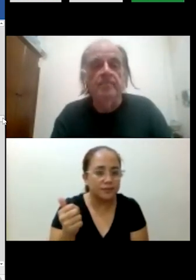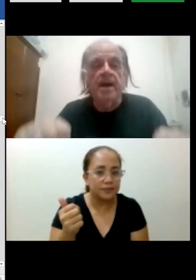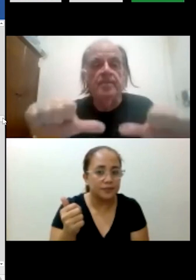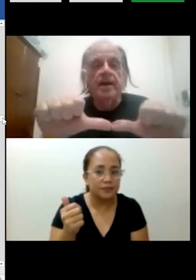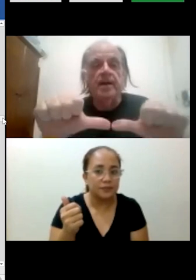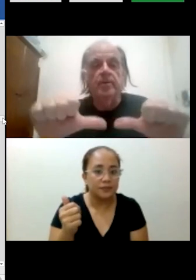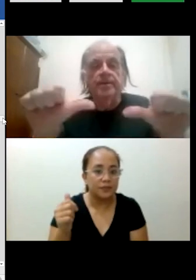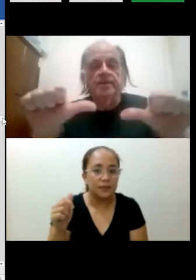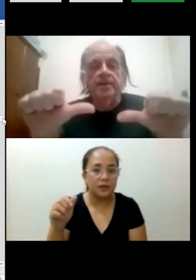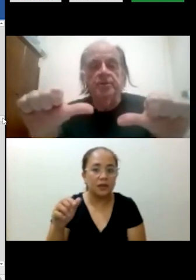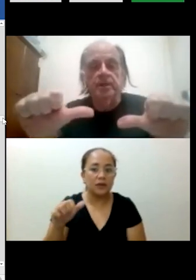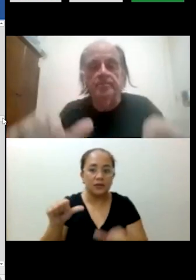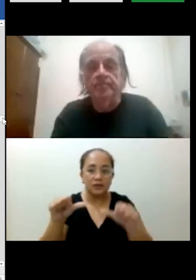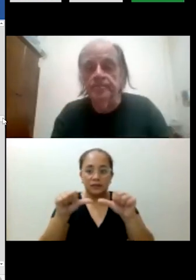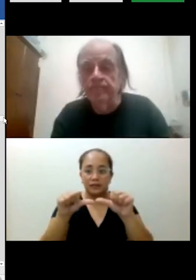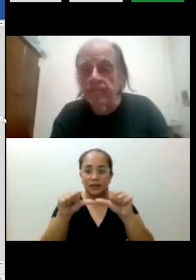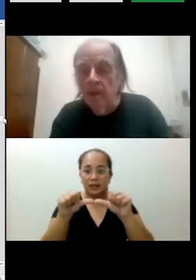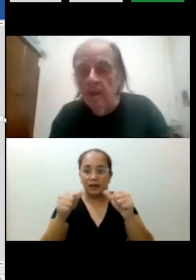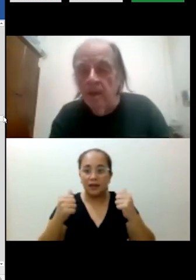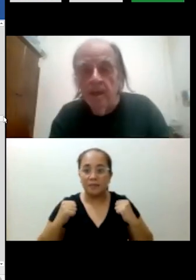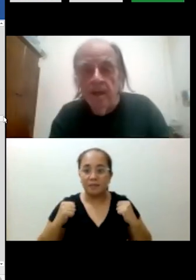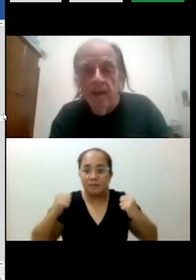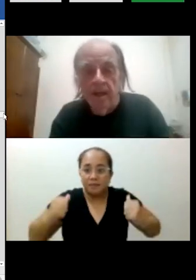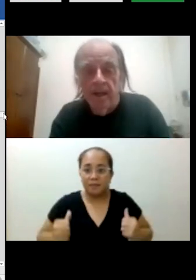Danang and backpack with this hand shape.